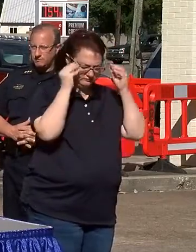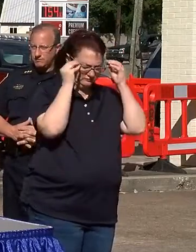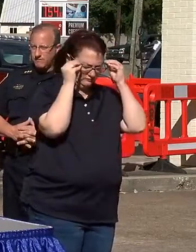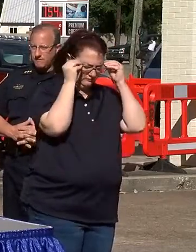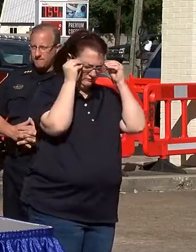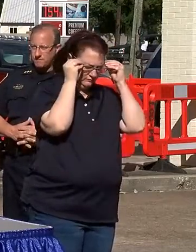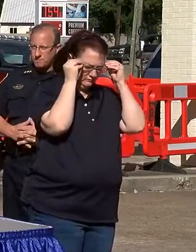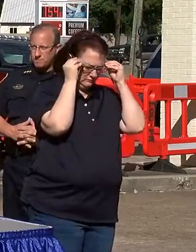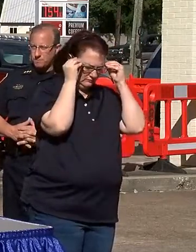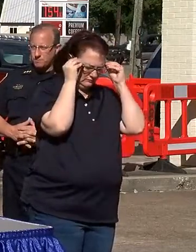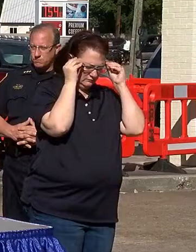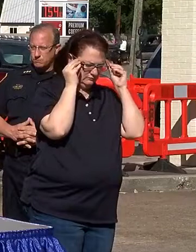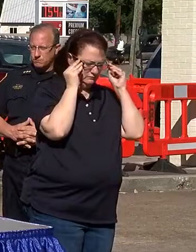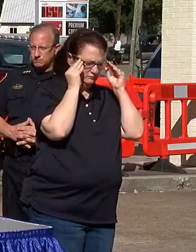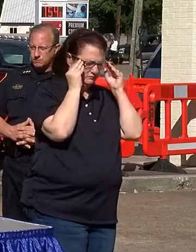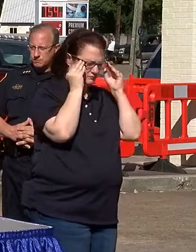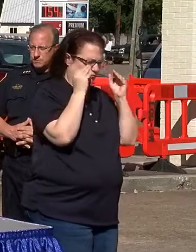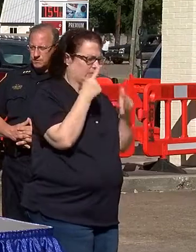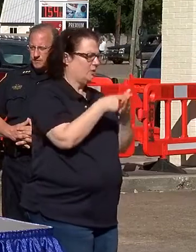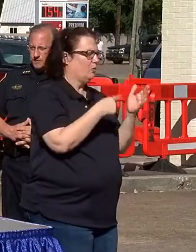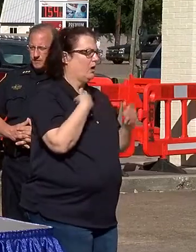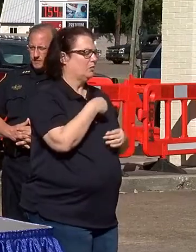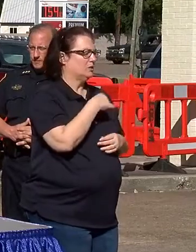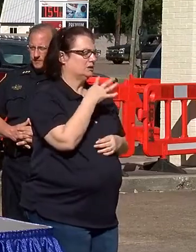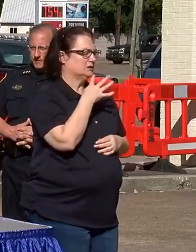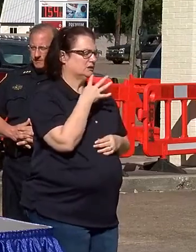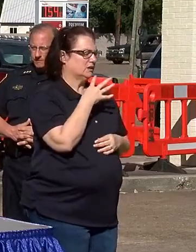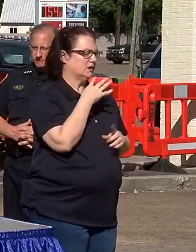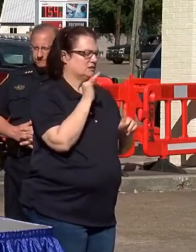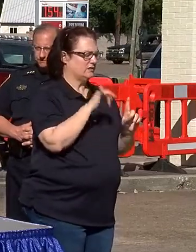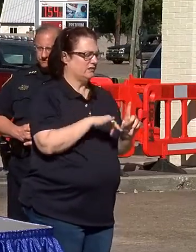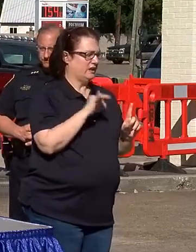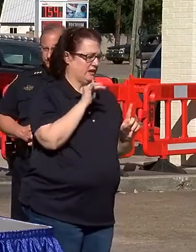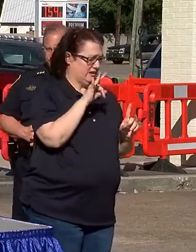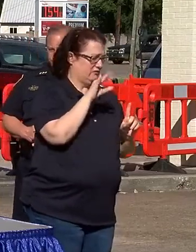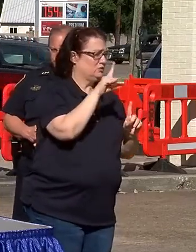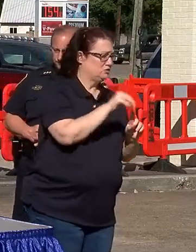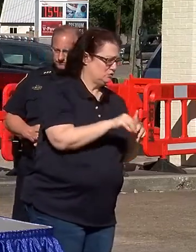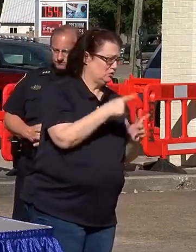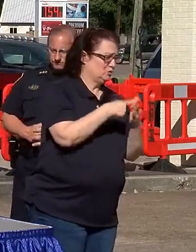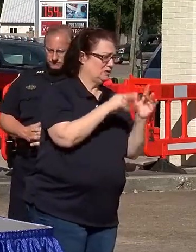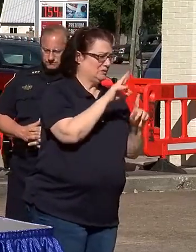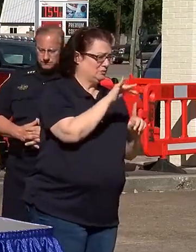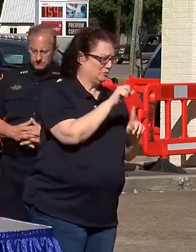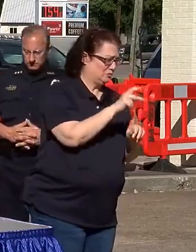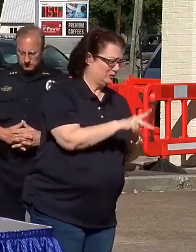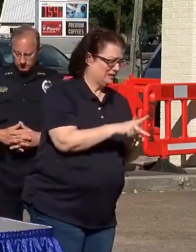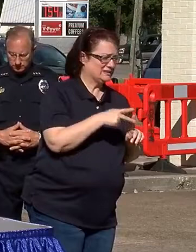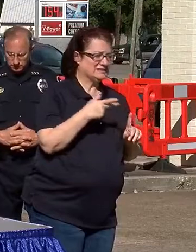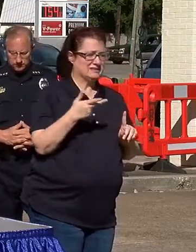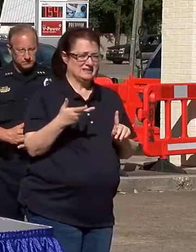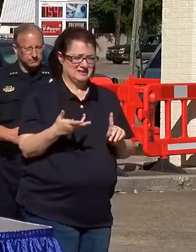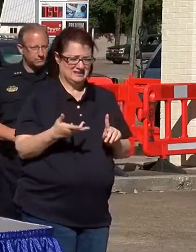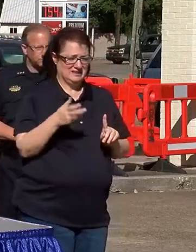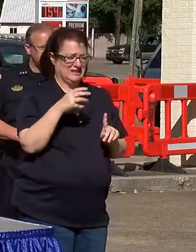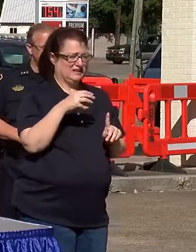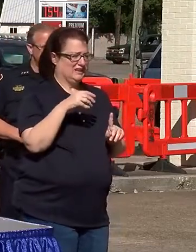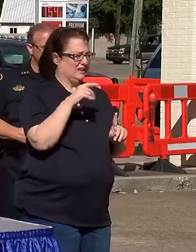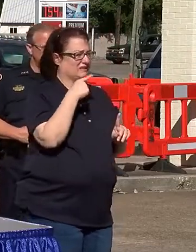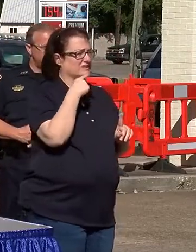Right. What we were talking about was risk-benefit analysis here. The risk of people interacting with one another